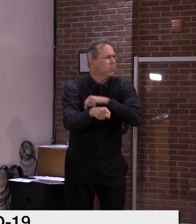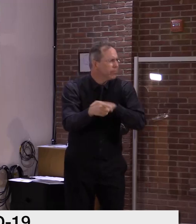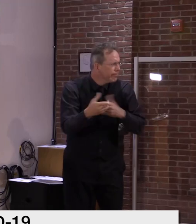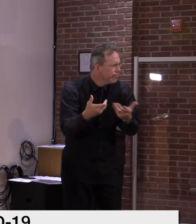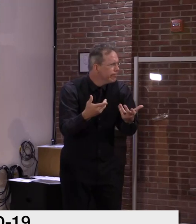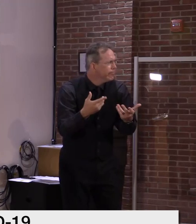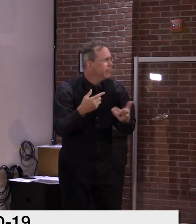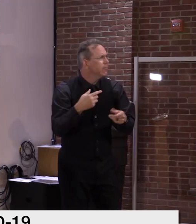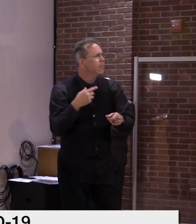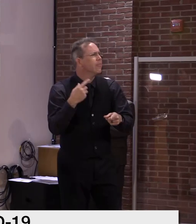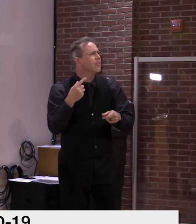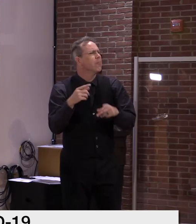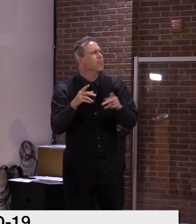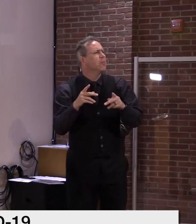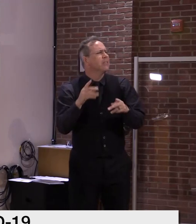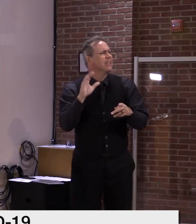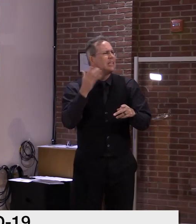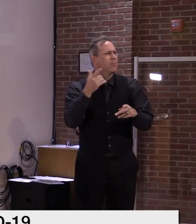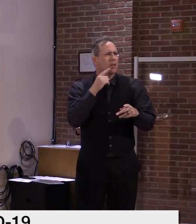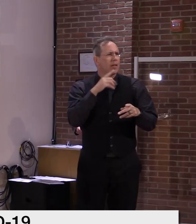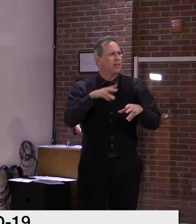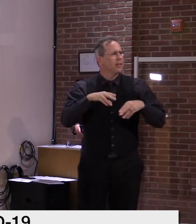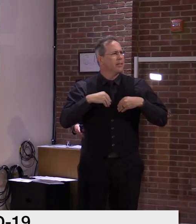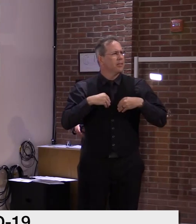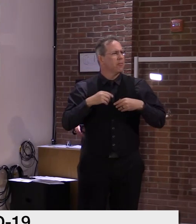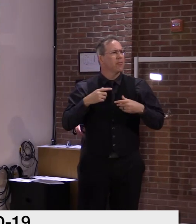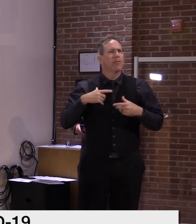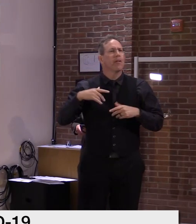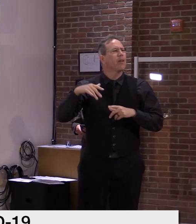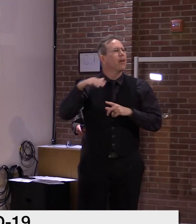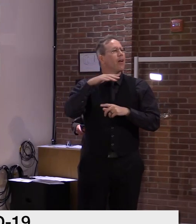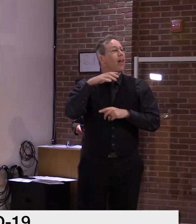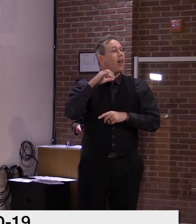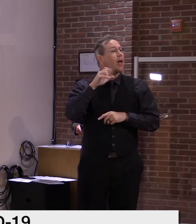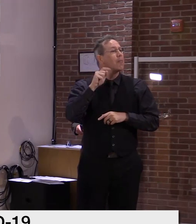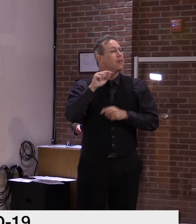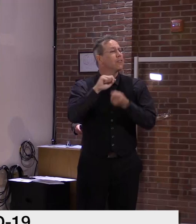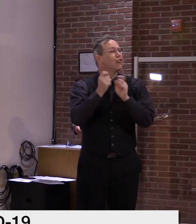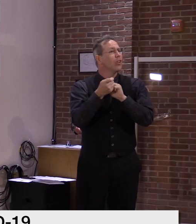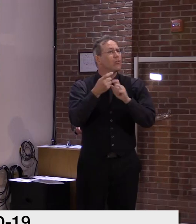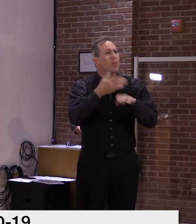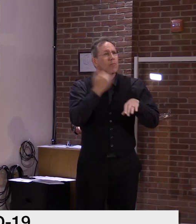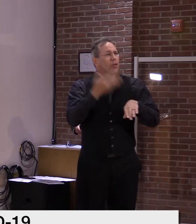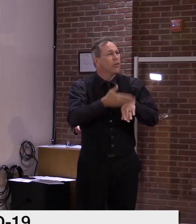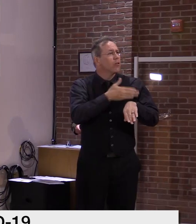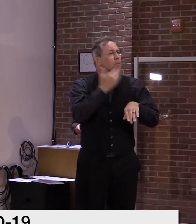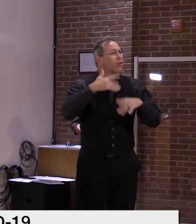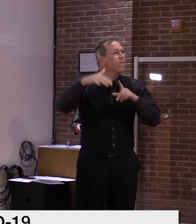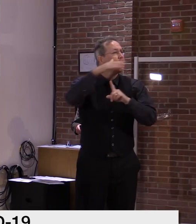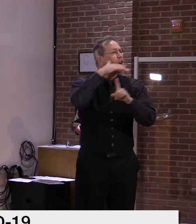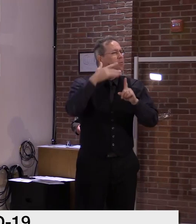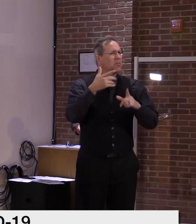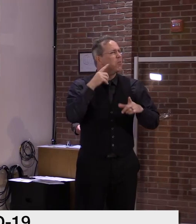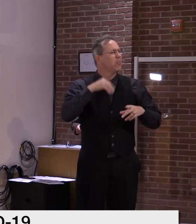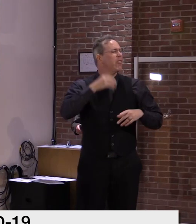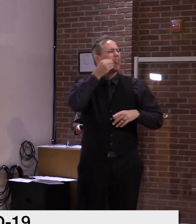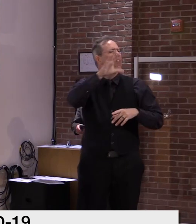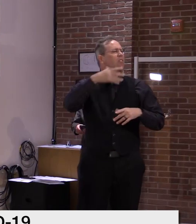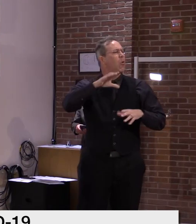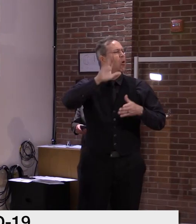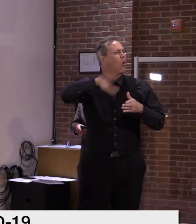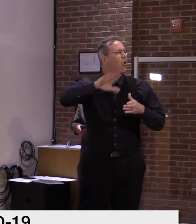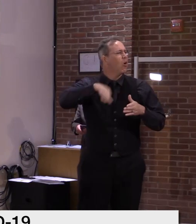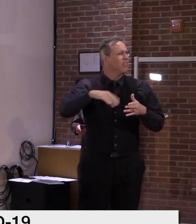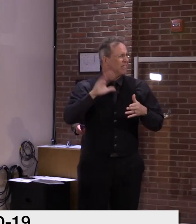change, are you uncomfortable remaining a member of the Republican Party